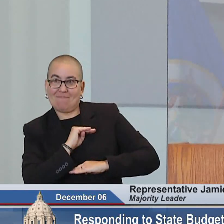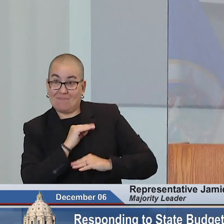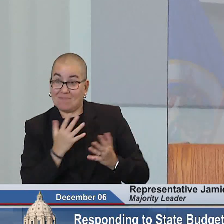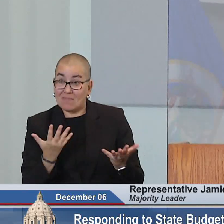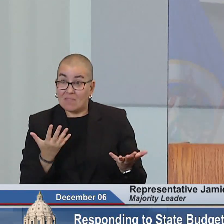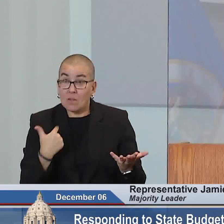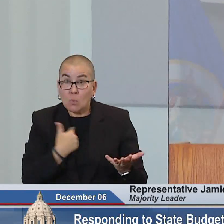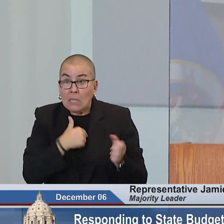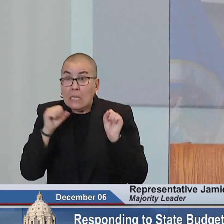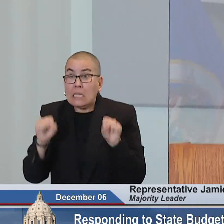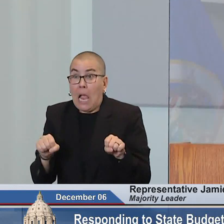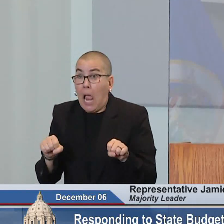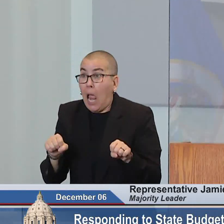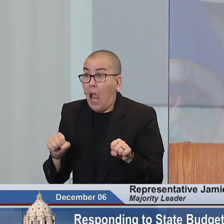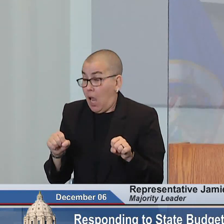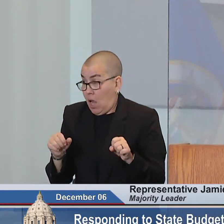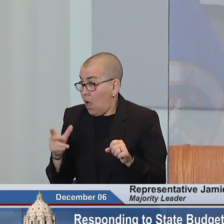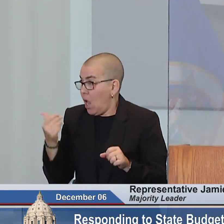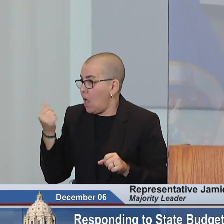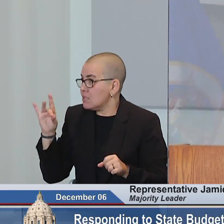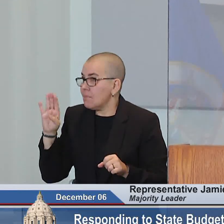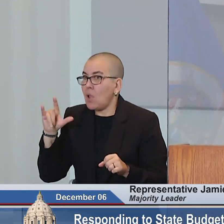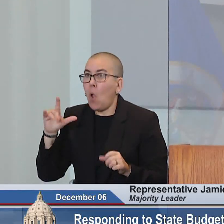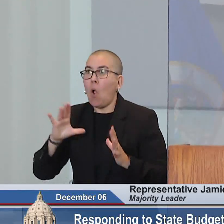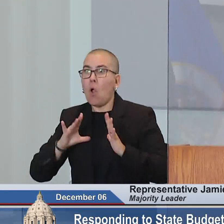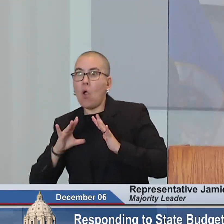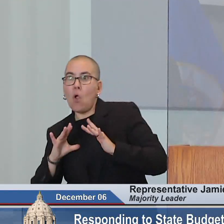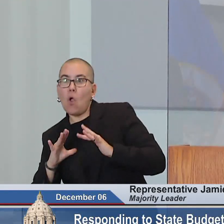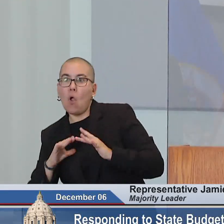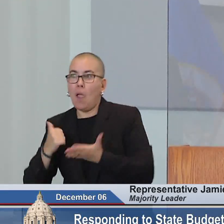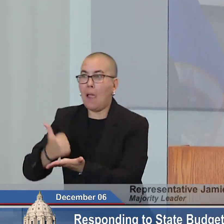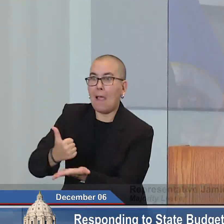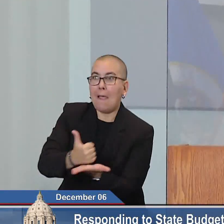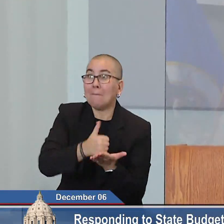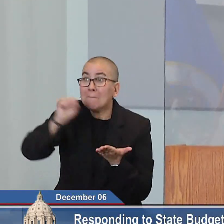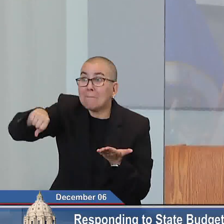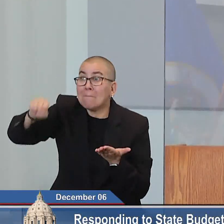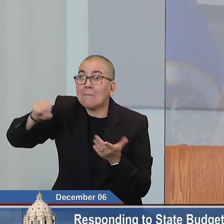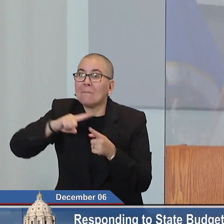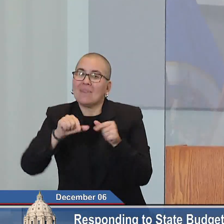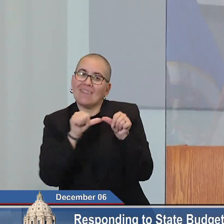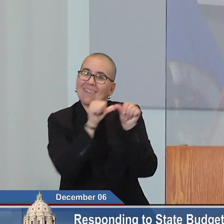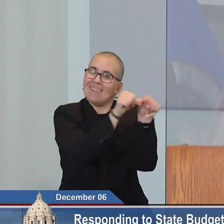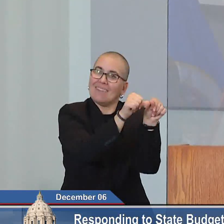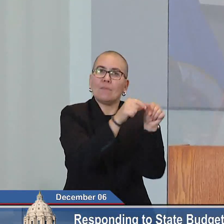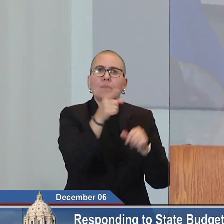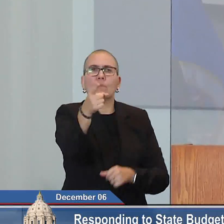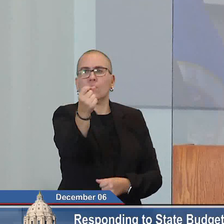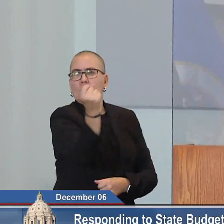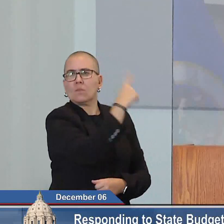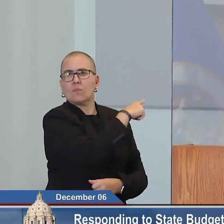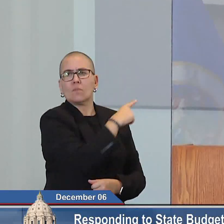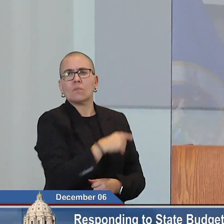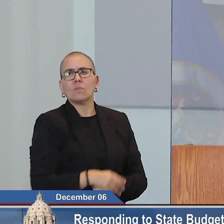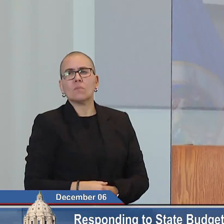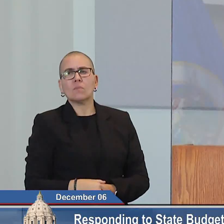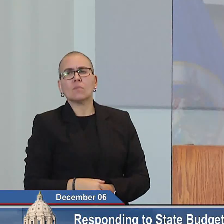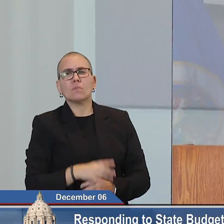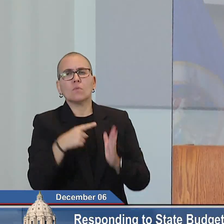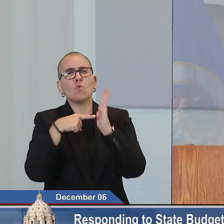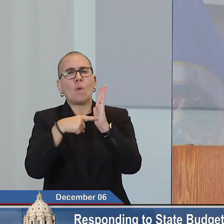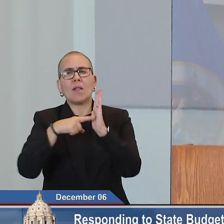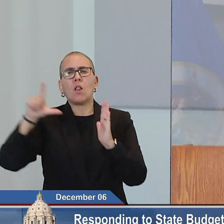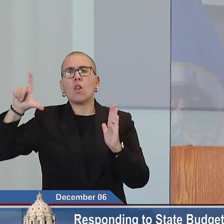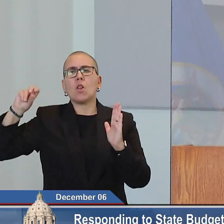remarkable things with this money to help Minnesotans and address some real needs. Representative Long, climate chair, I've heard the word climate